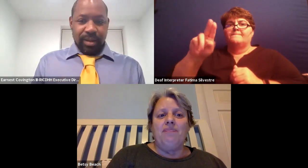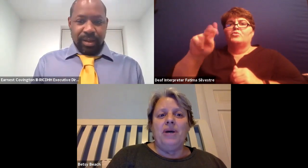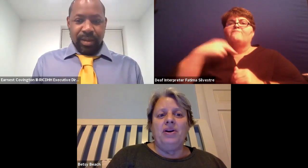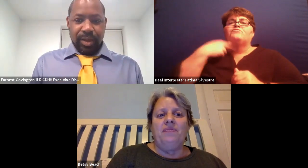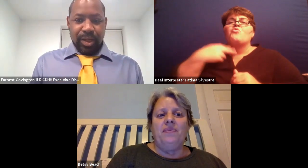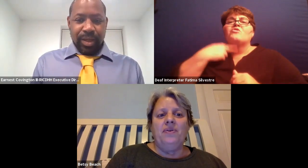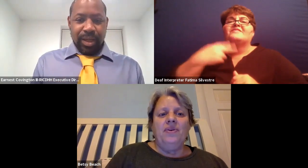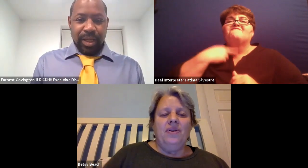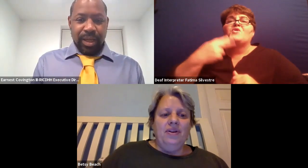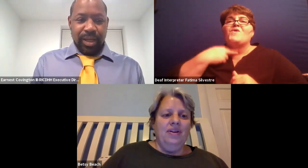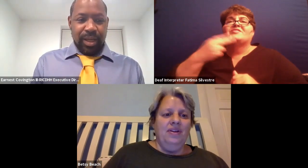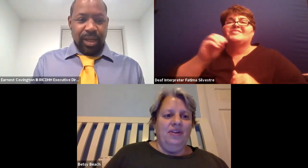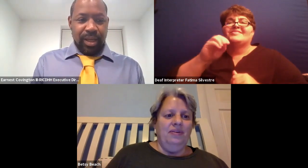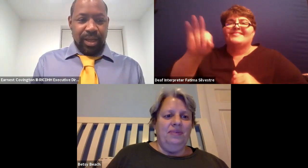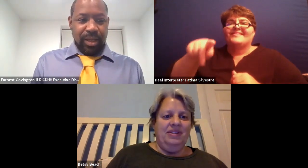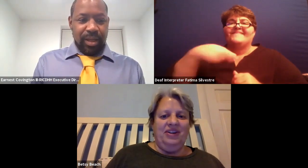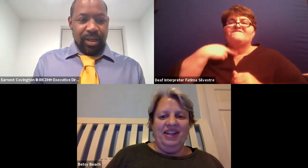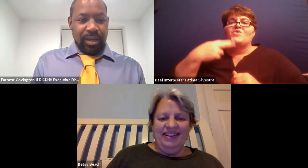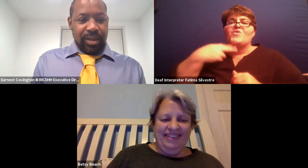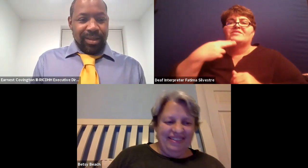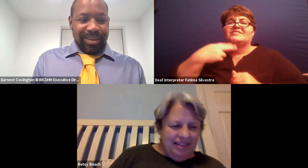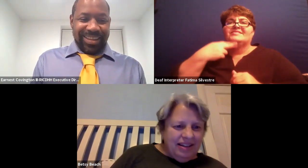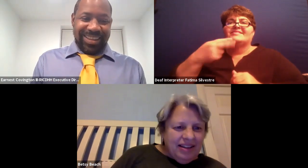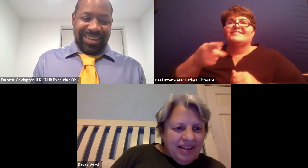Oh, you're muted, Betsy. Sorry. Oh.